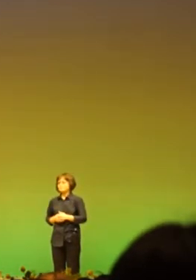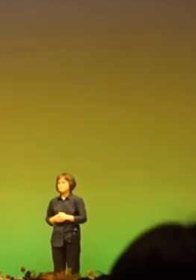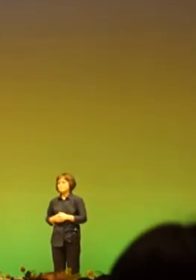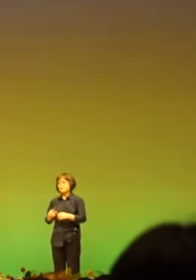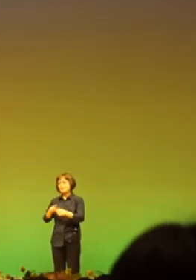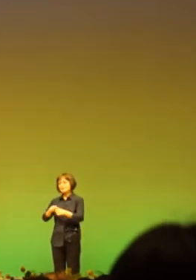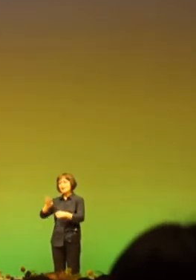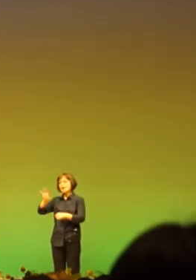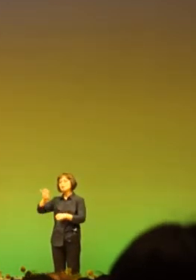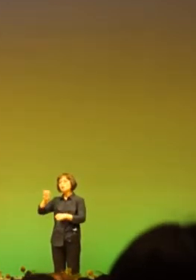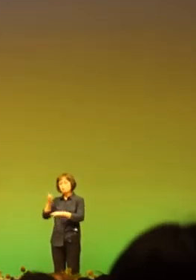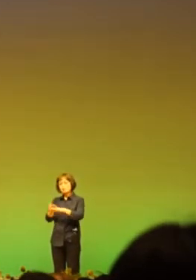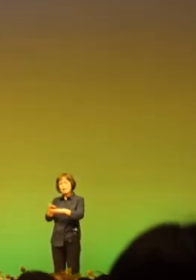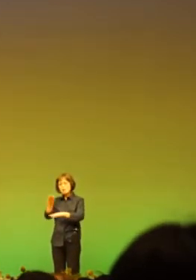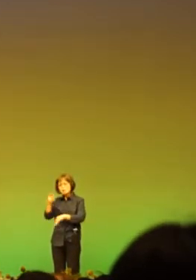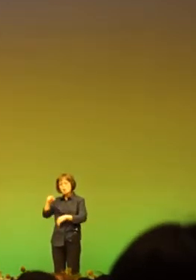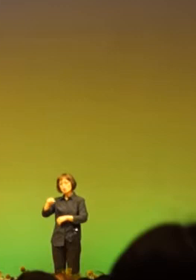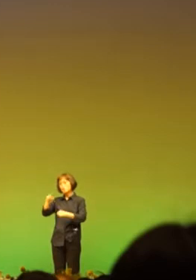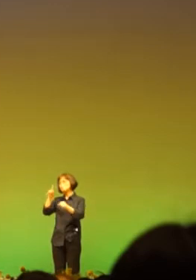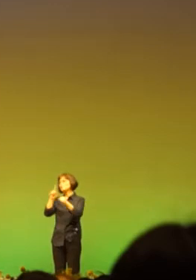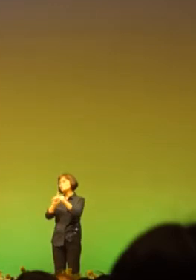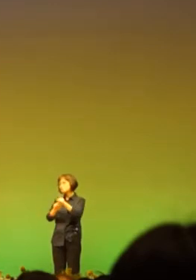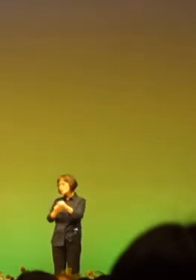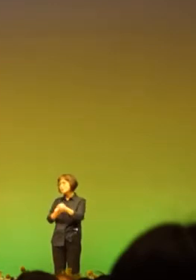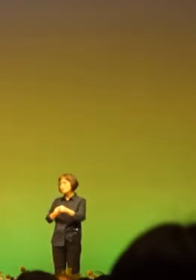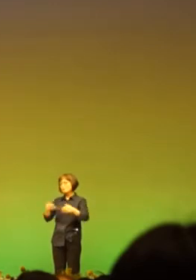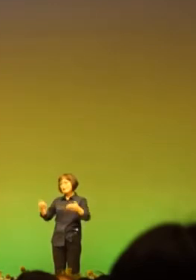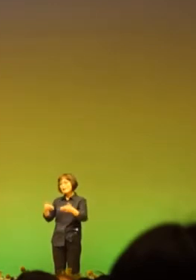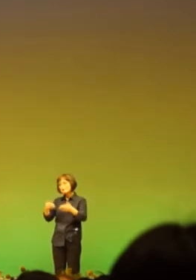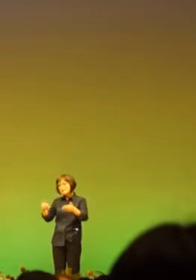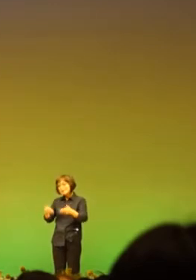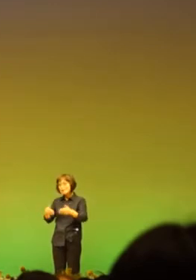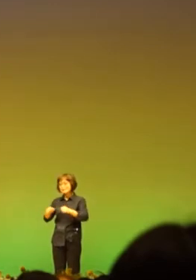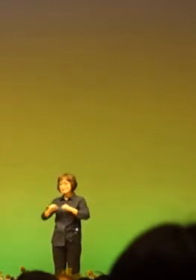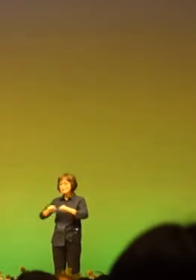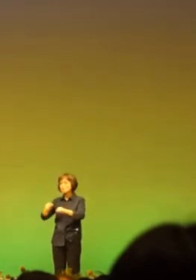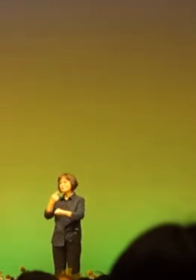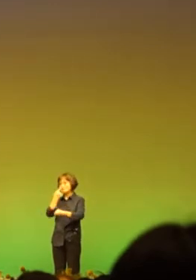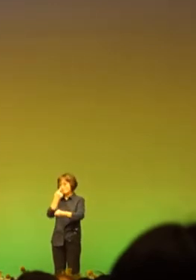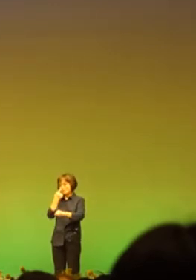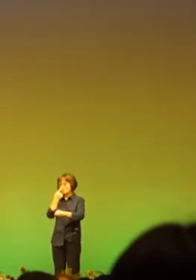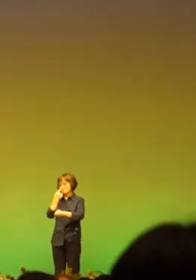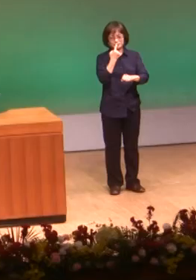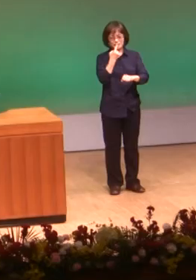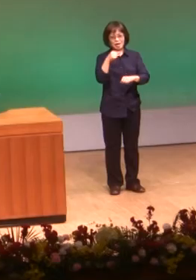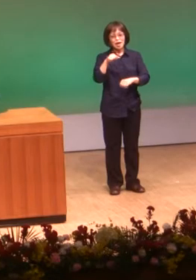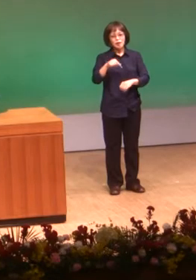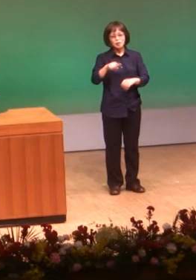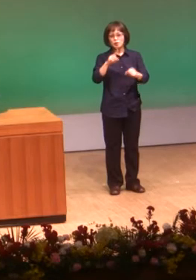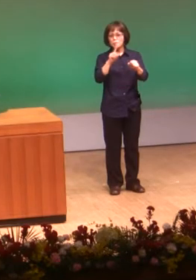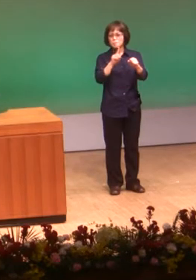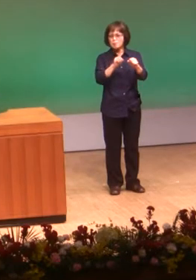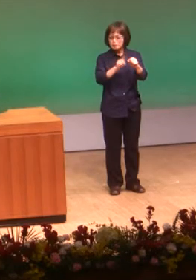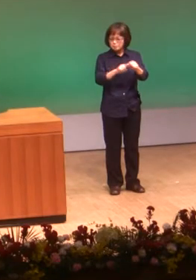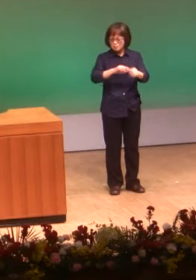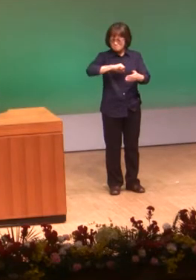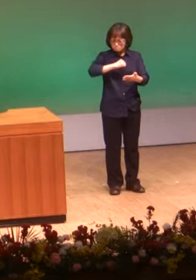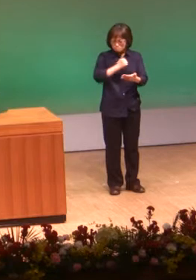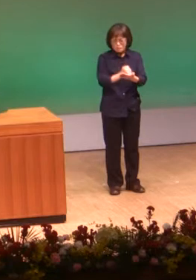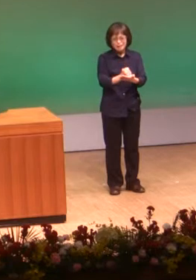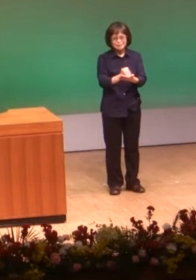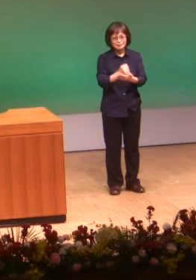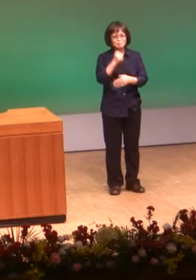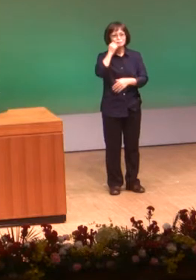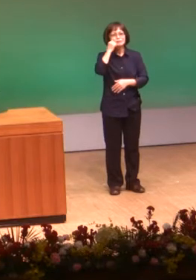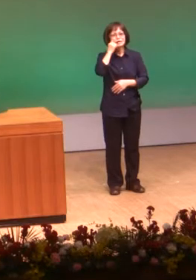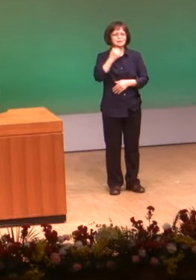over 4 decades, I know that it is an extremely difficult challenge, but I also